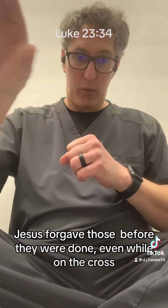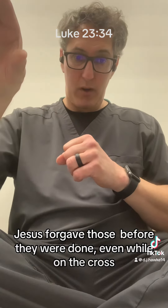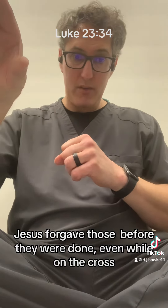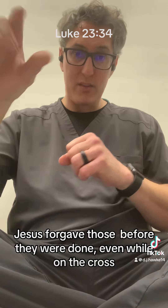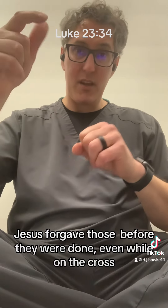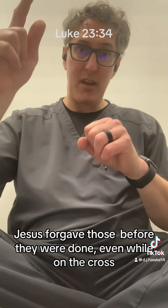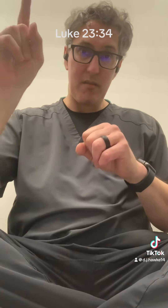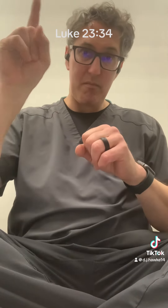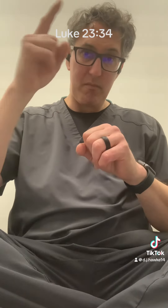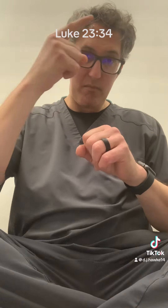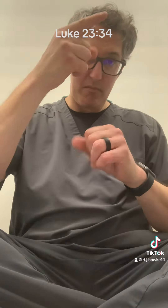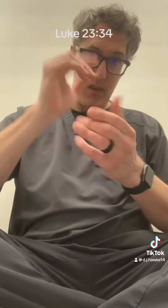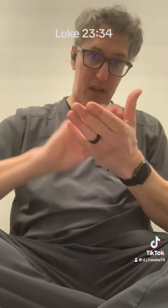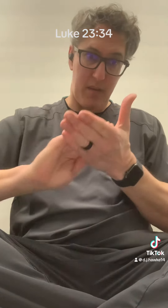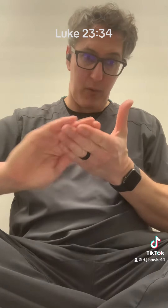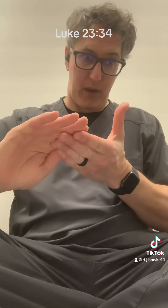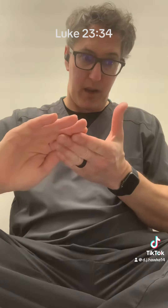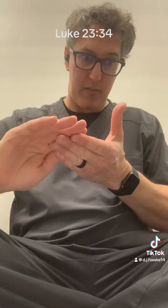cross, he forgave.